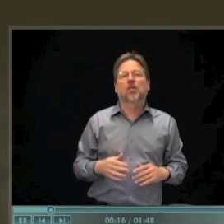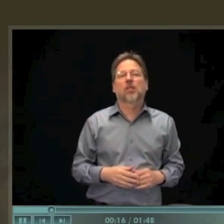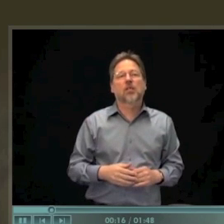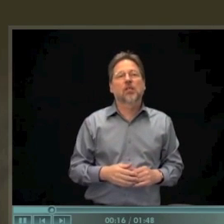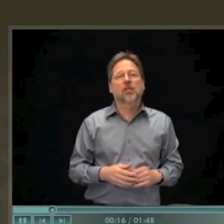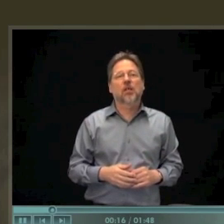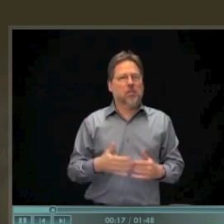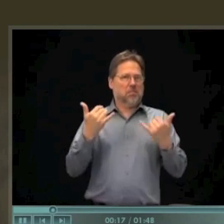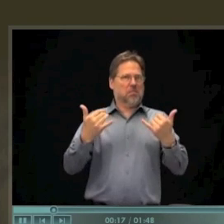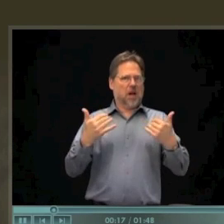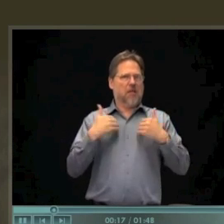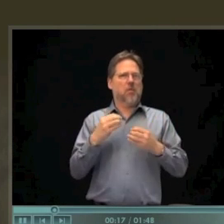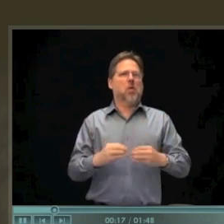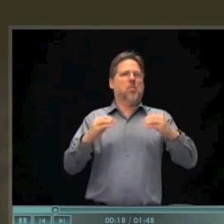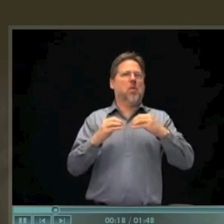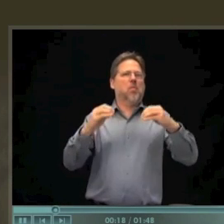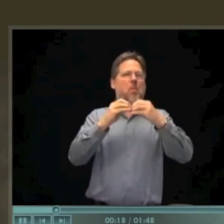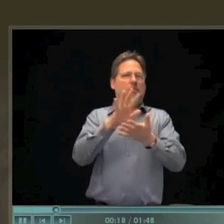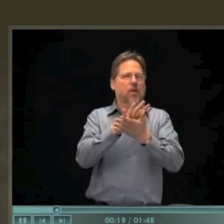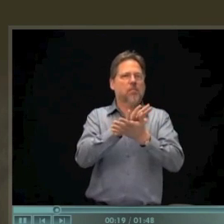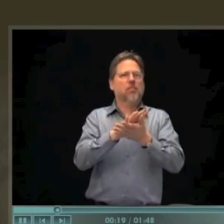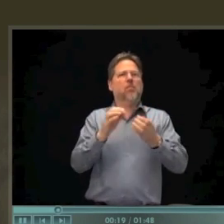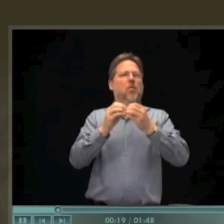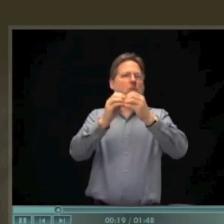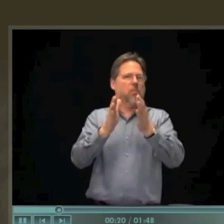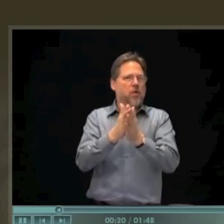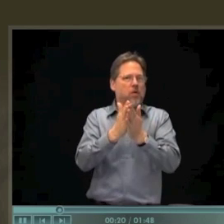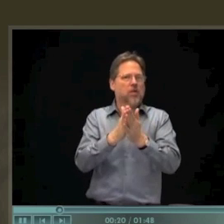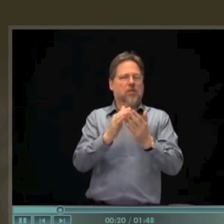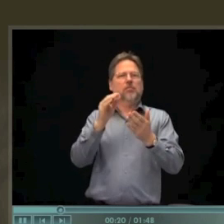more scientific than it was in the past.